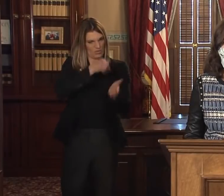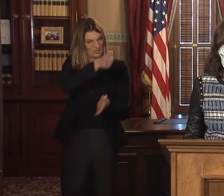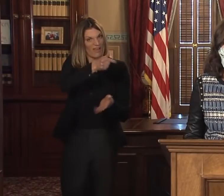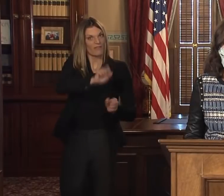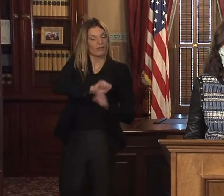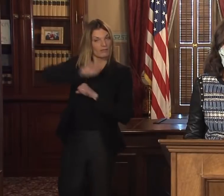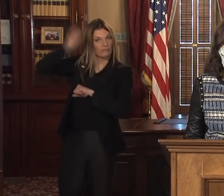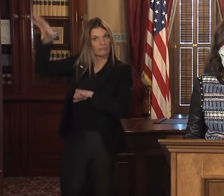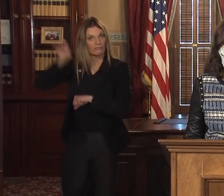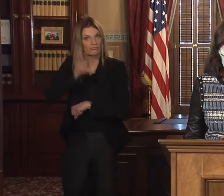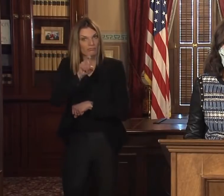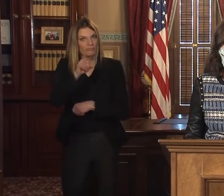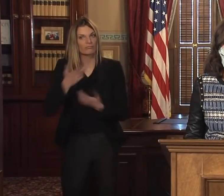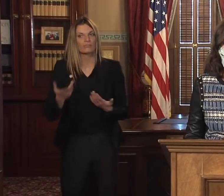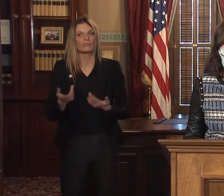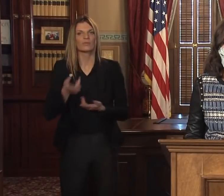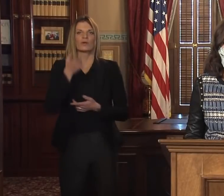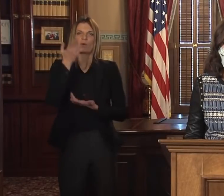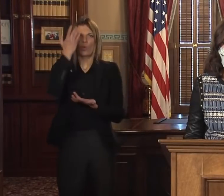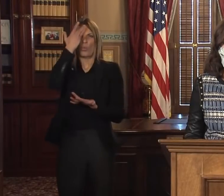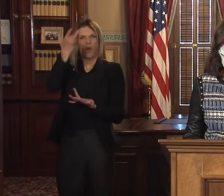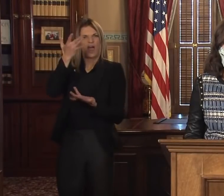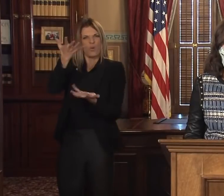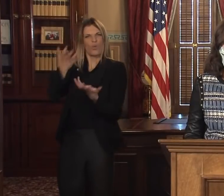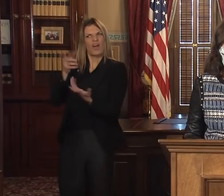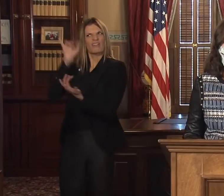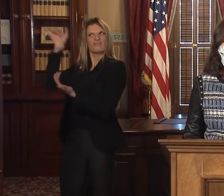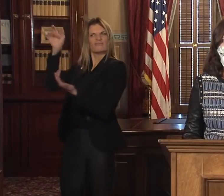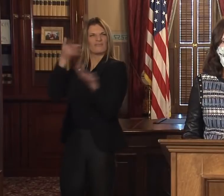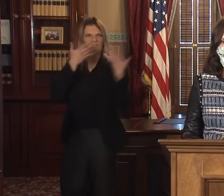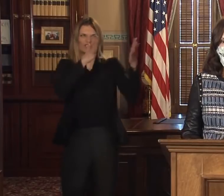that the state health department isn't doing already?